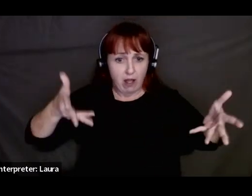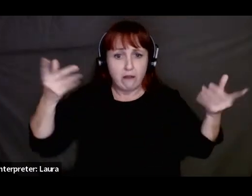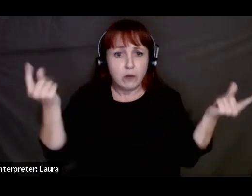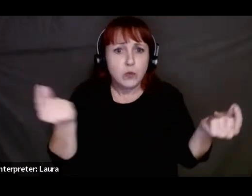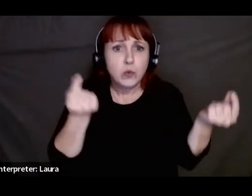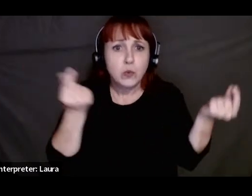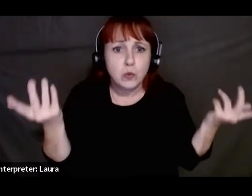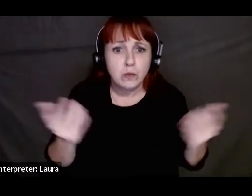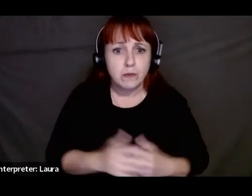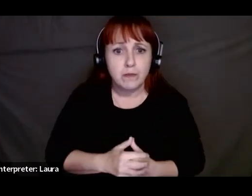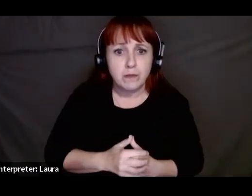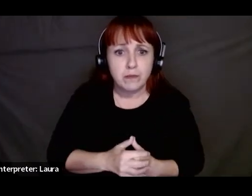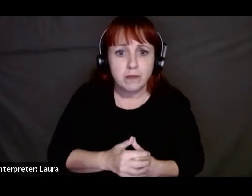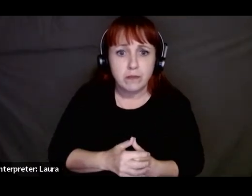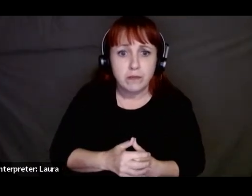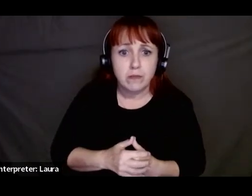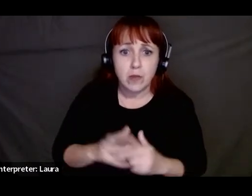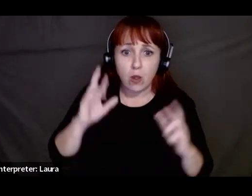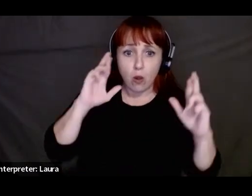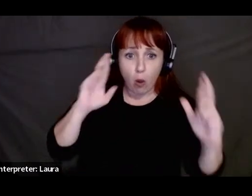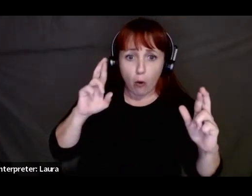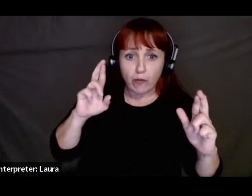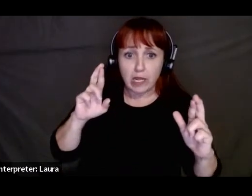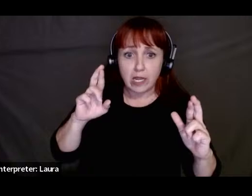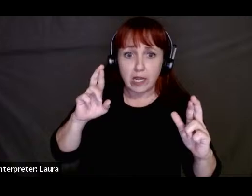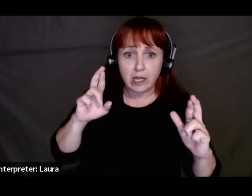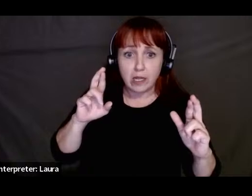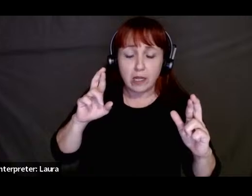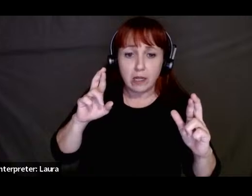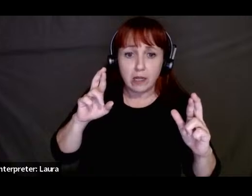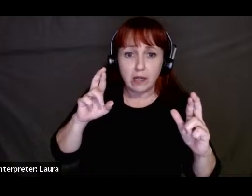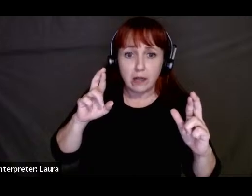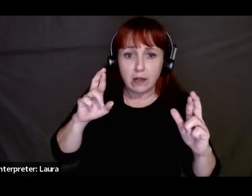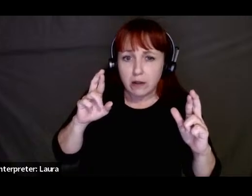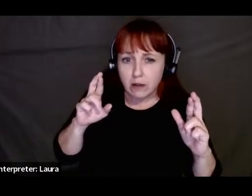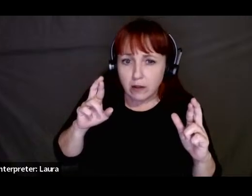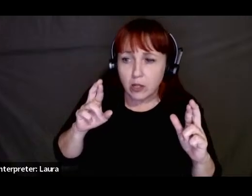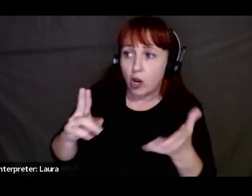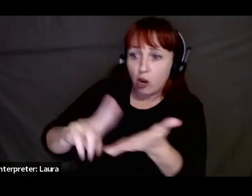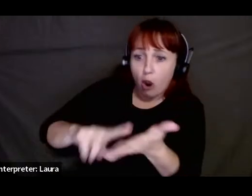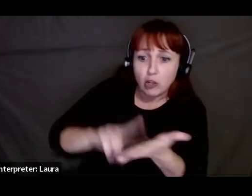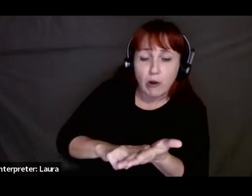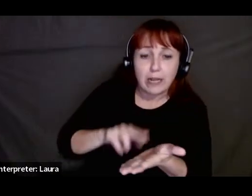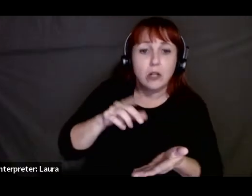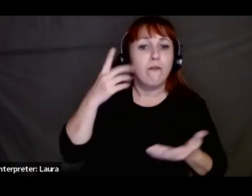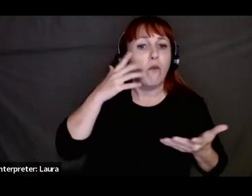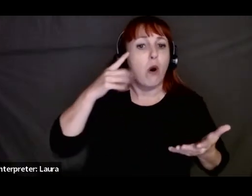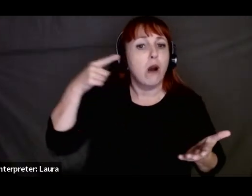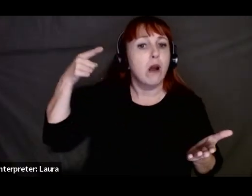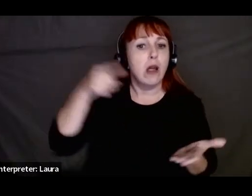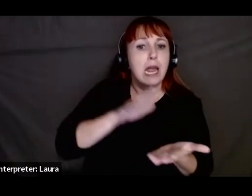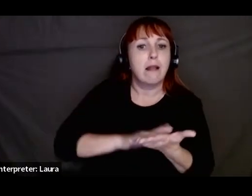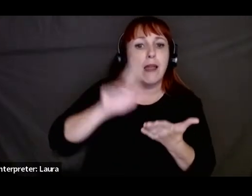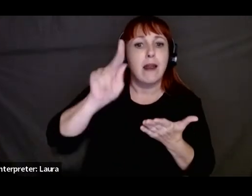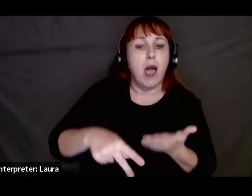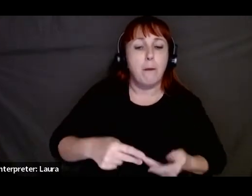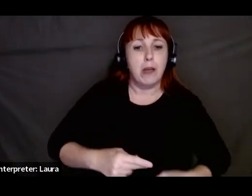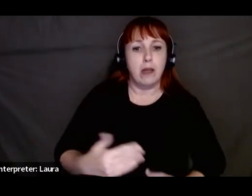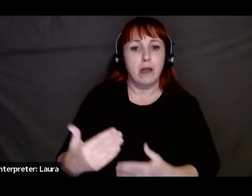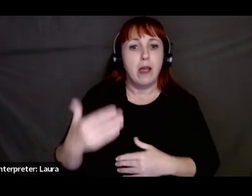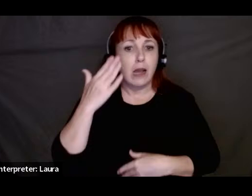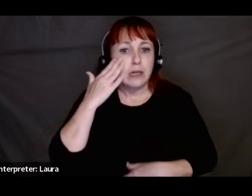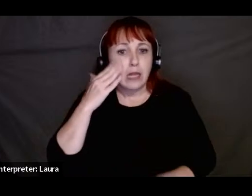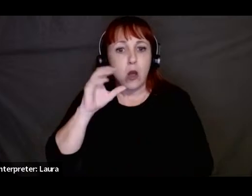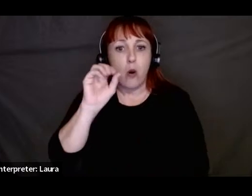Yeah. You should fulfill your contract, which is to prove me that. I know because I helped Malama Makua Valley over on